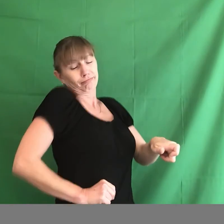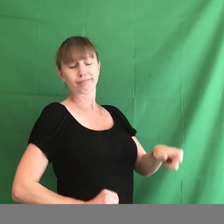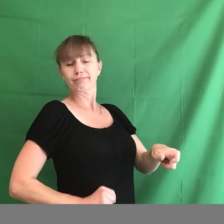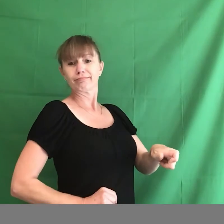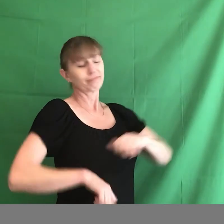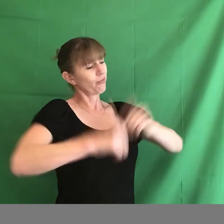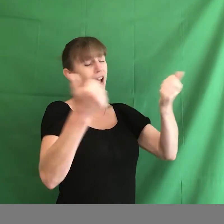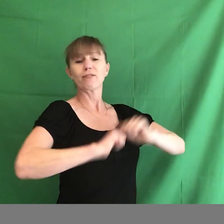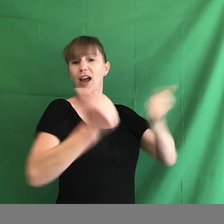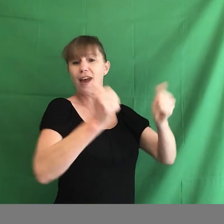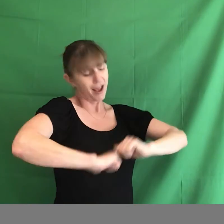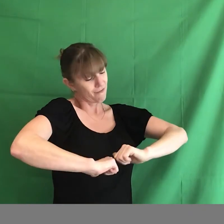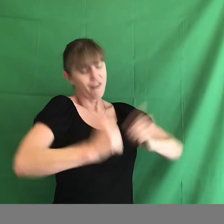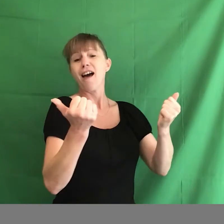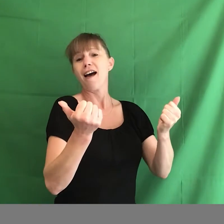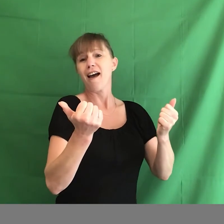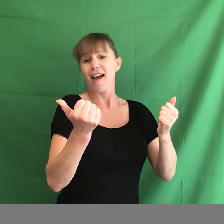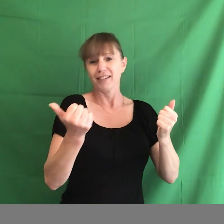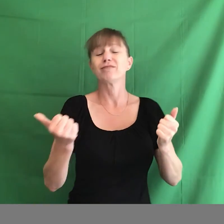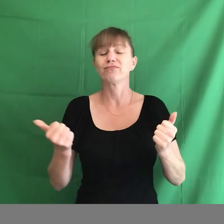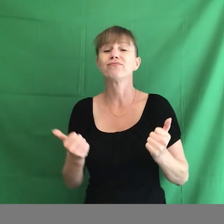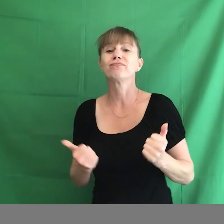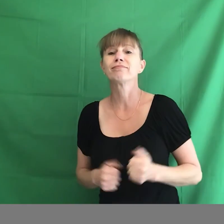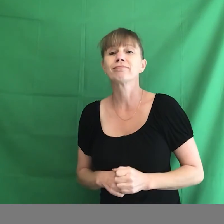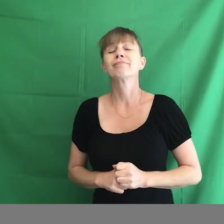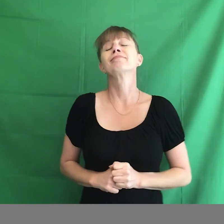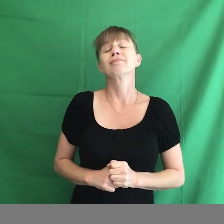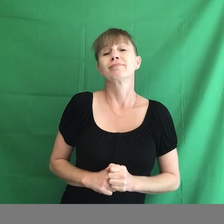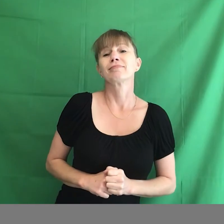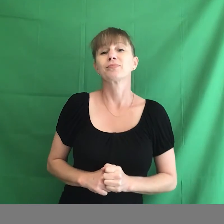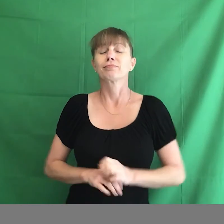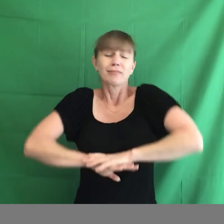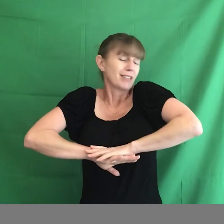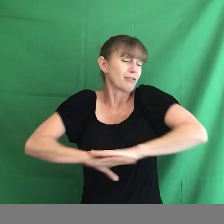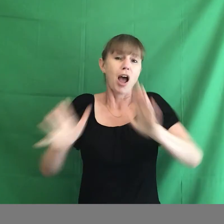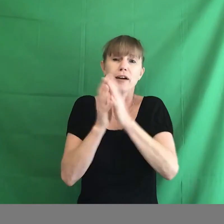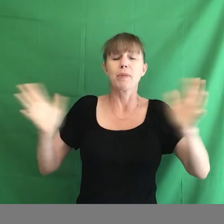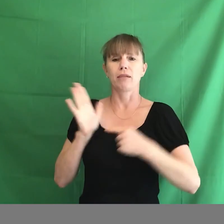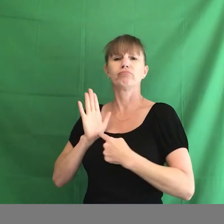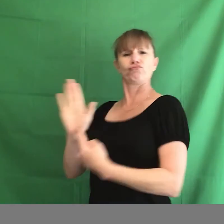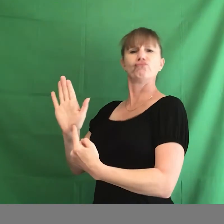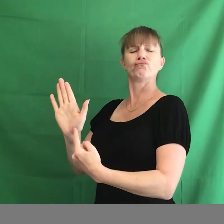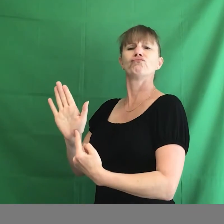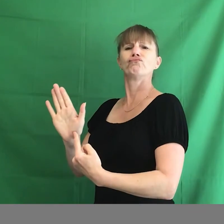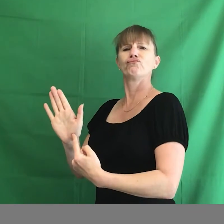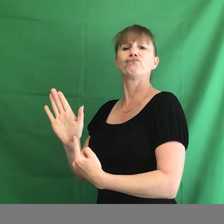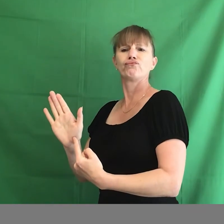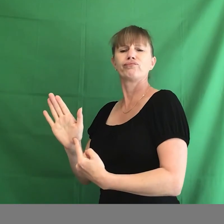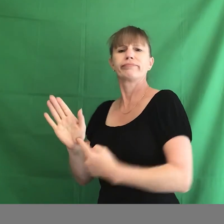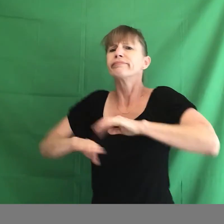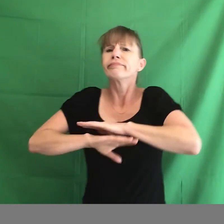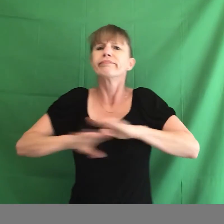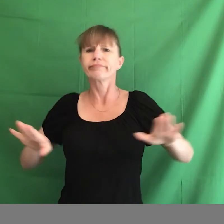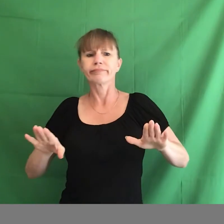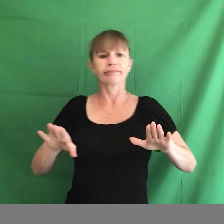else, fine, fine, fine. Not a big statement. It's not a big statement,